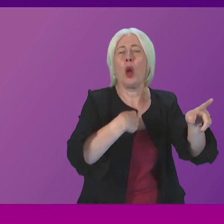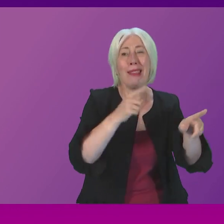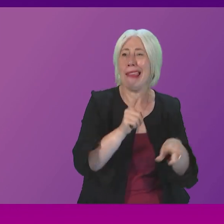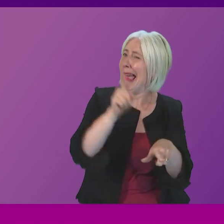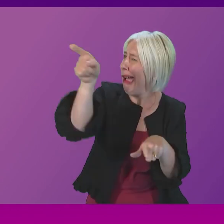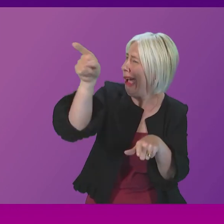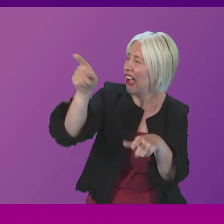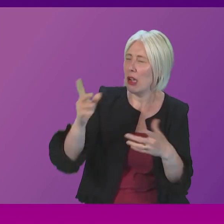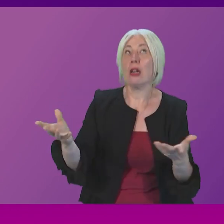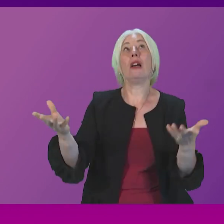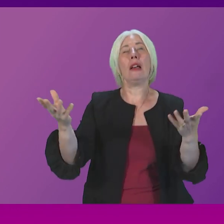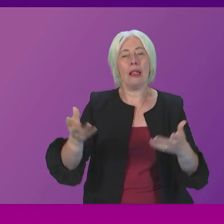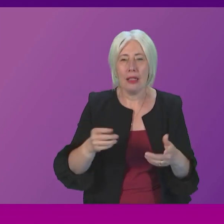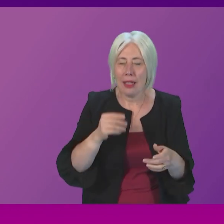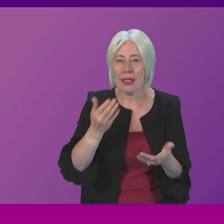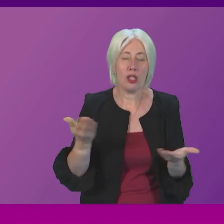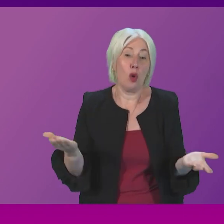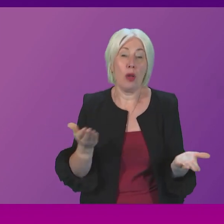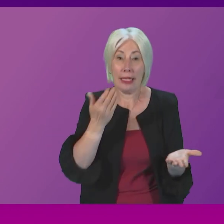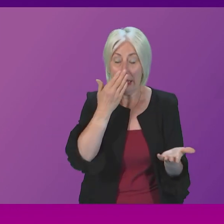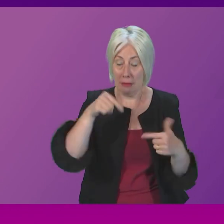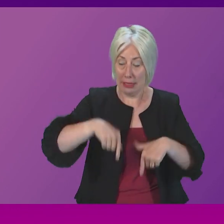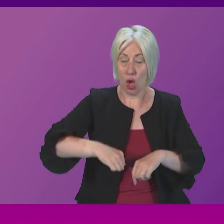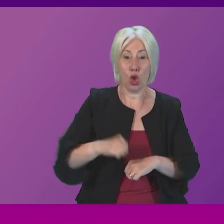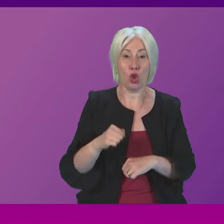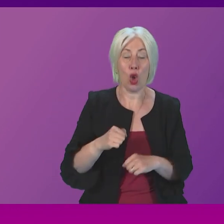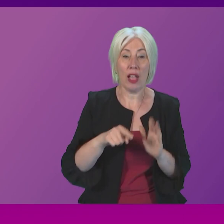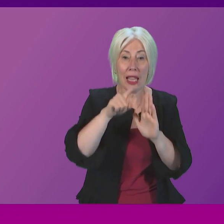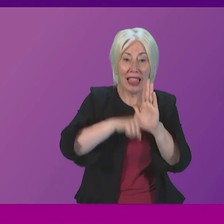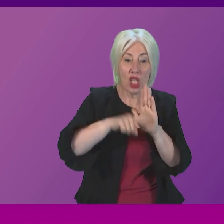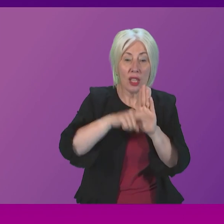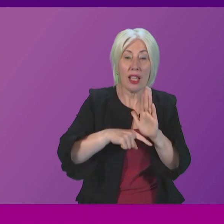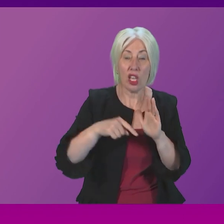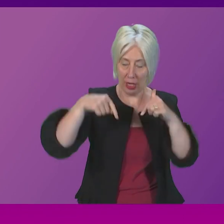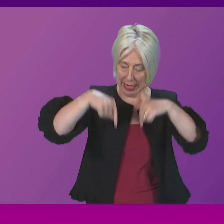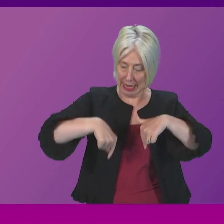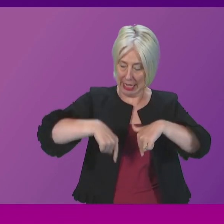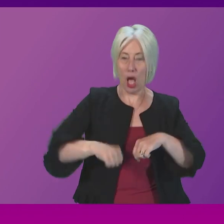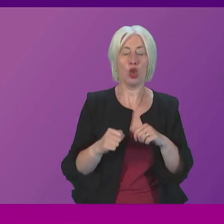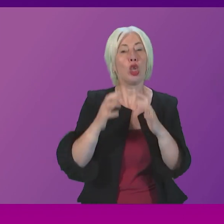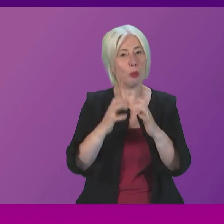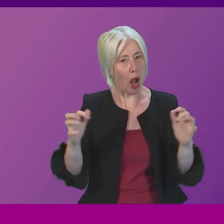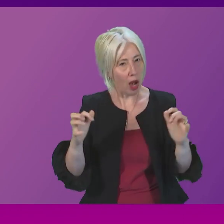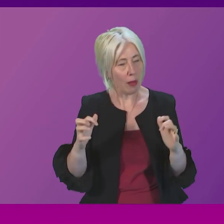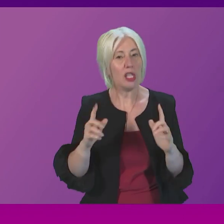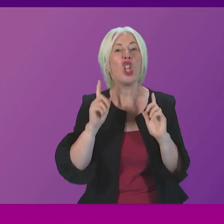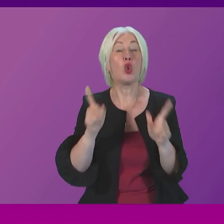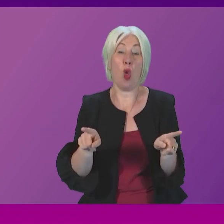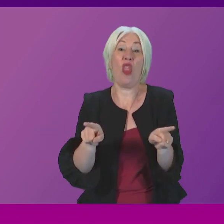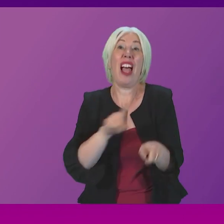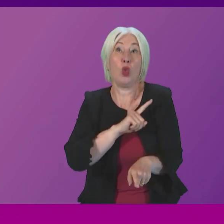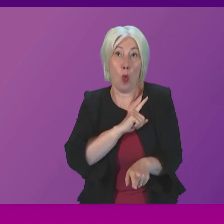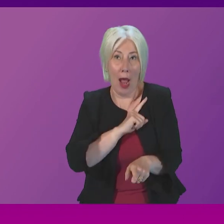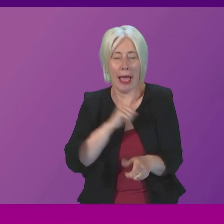not us, it's somebody else. So it turns out that in Scotland, you know, the legislators are in the Scottish Parliament. So that's what led me